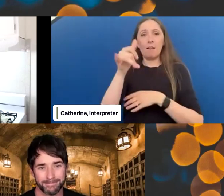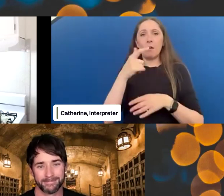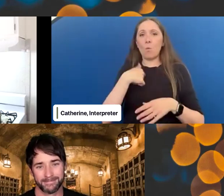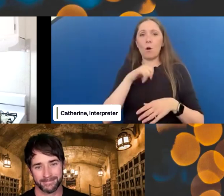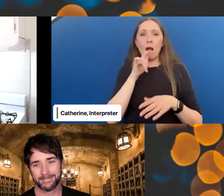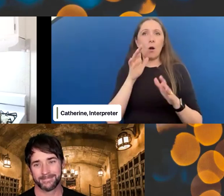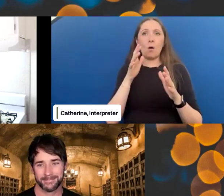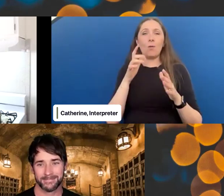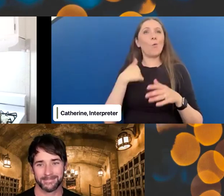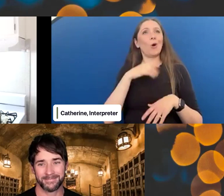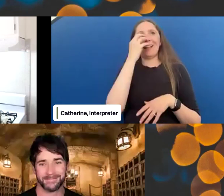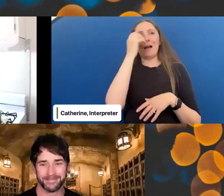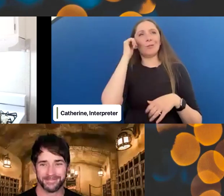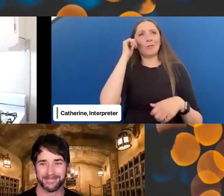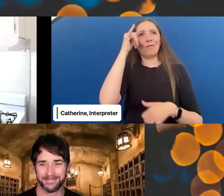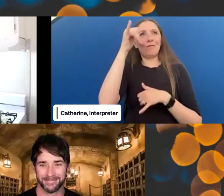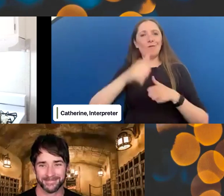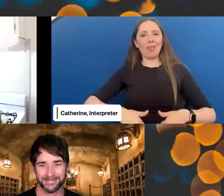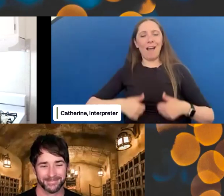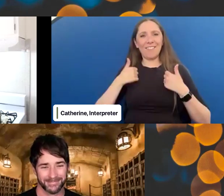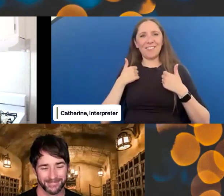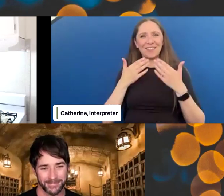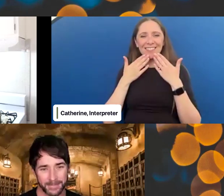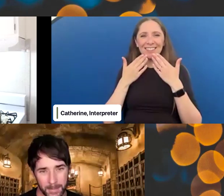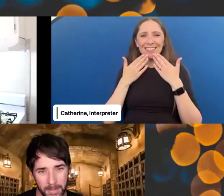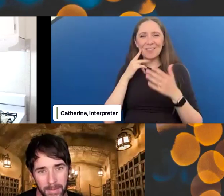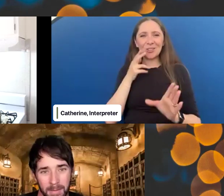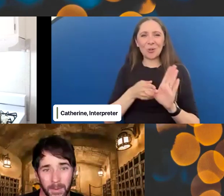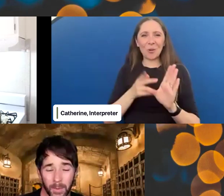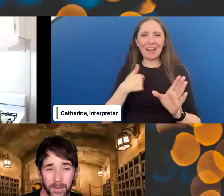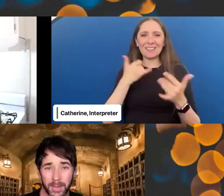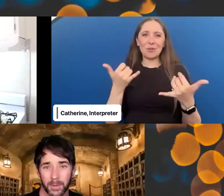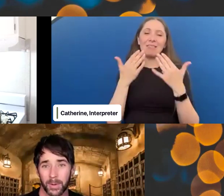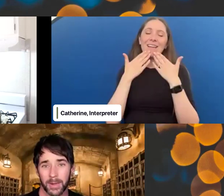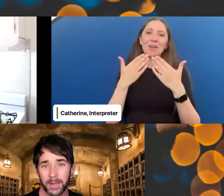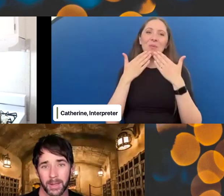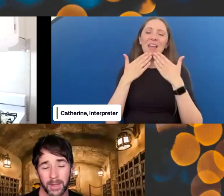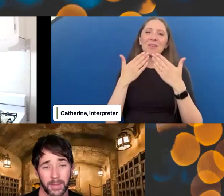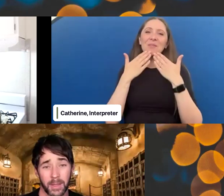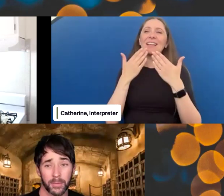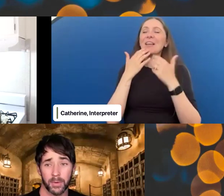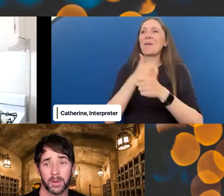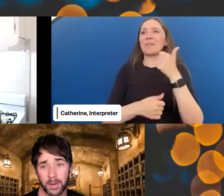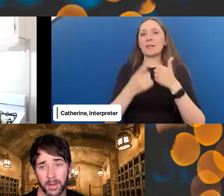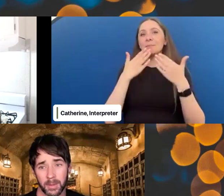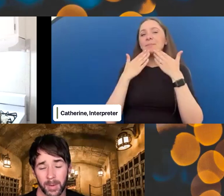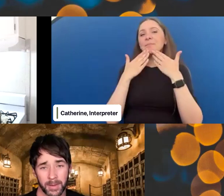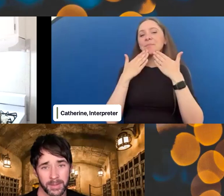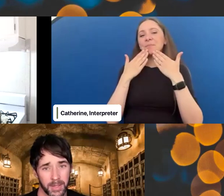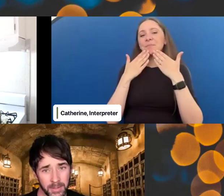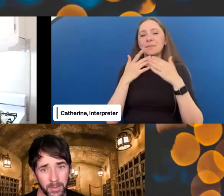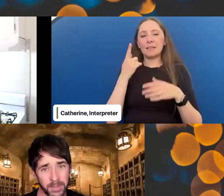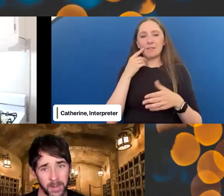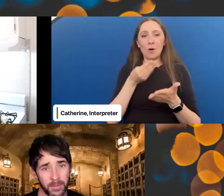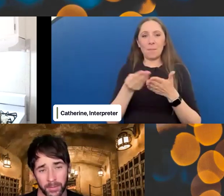We're clowns for life. So thank you for joining us today. Well, thank you, everybody. And thank you for buying